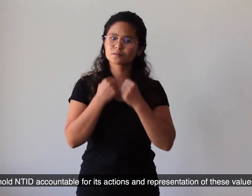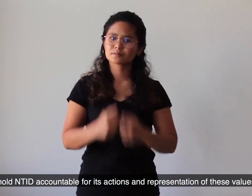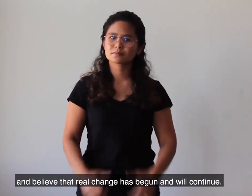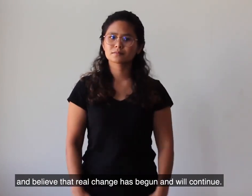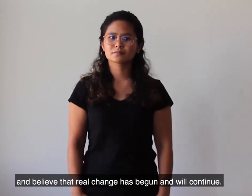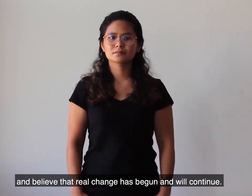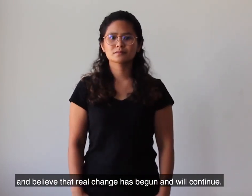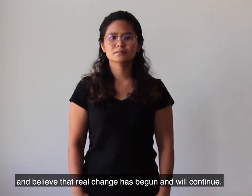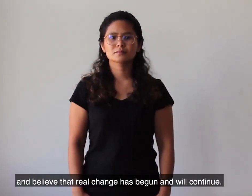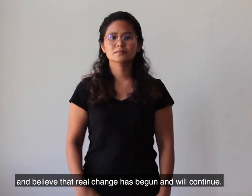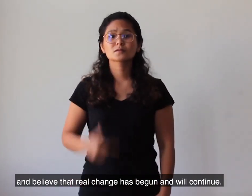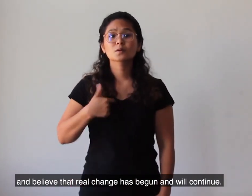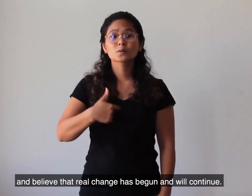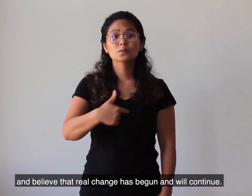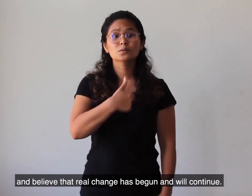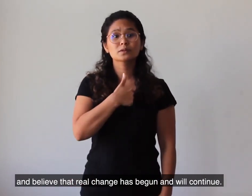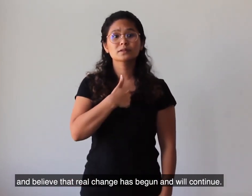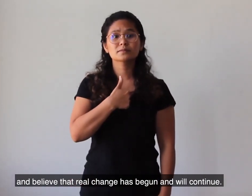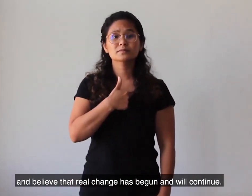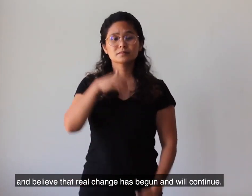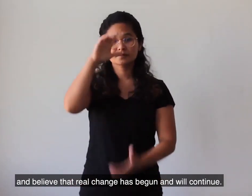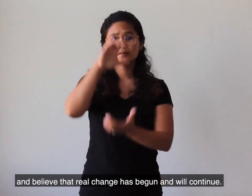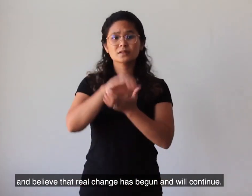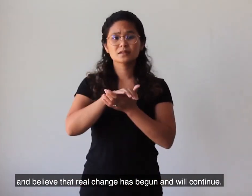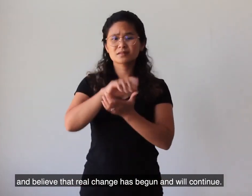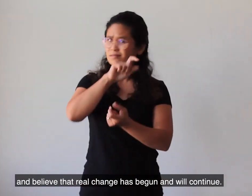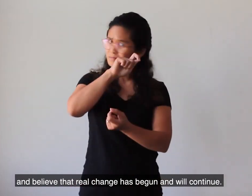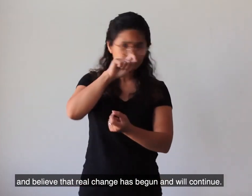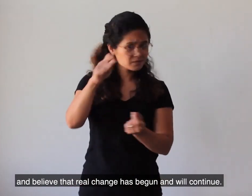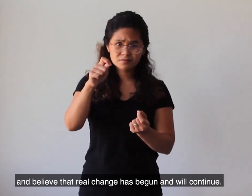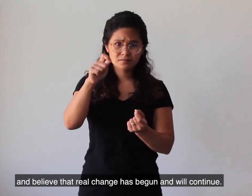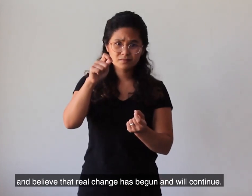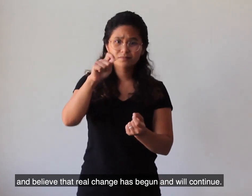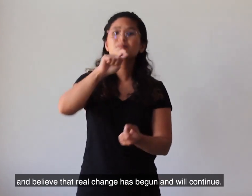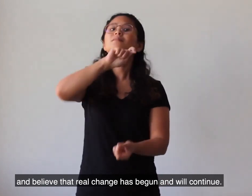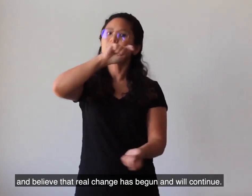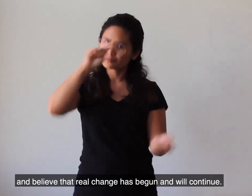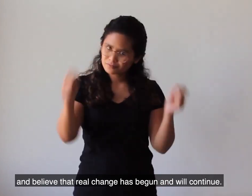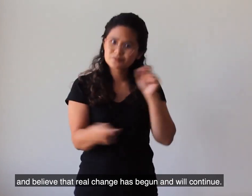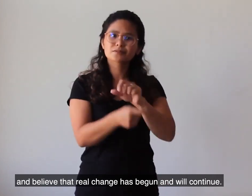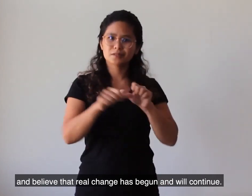and believe that real change has begun and will continue.